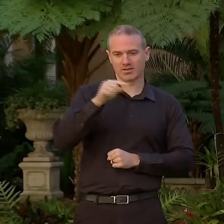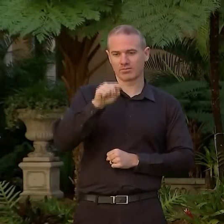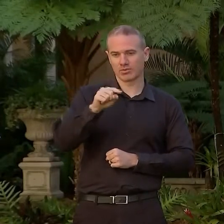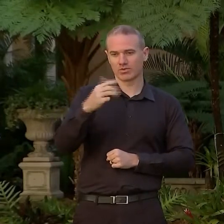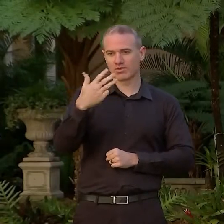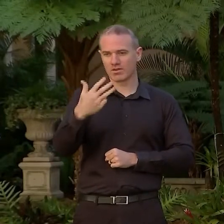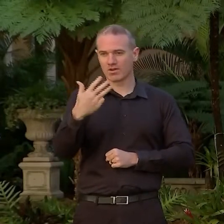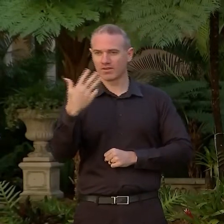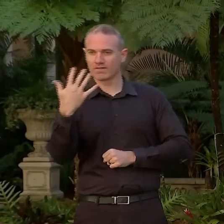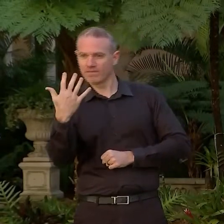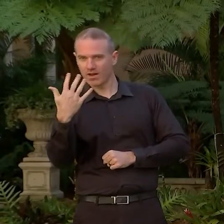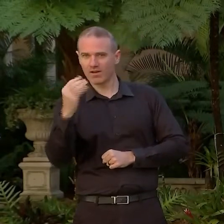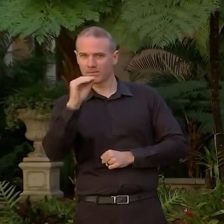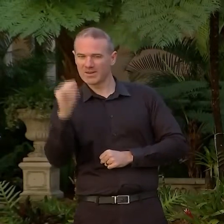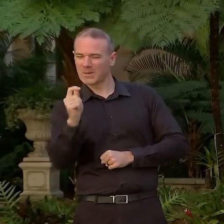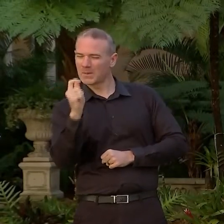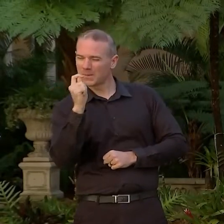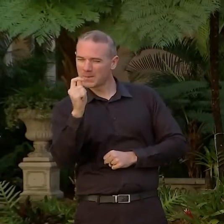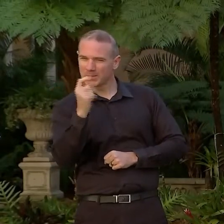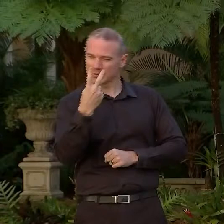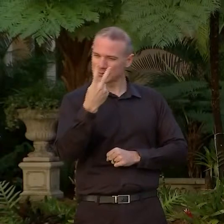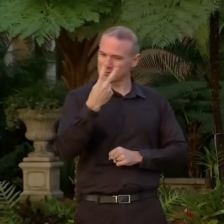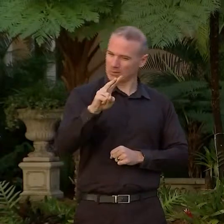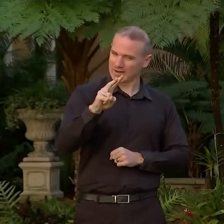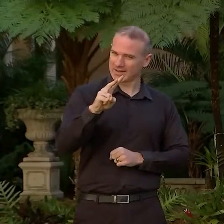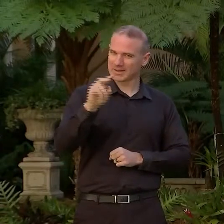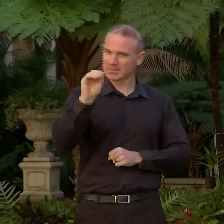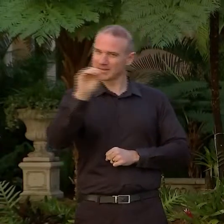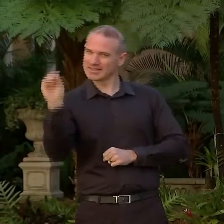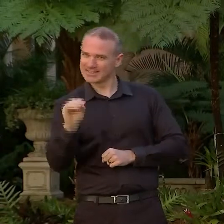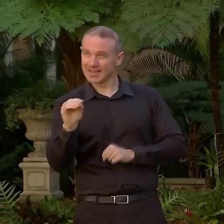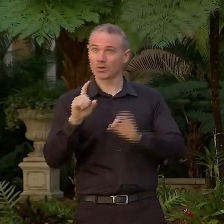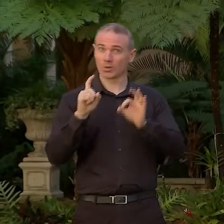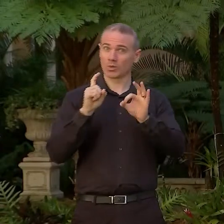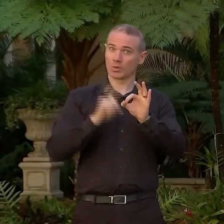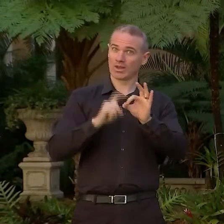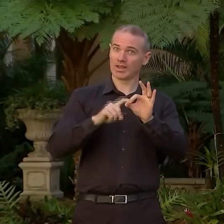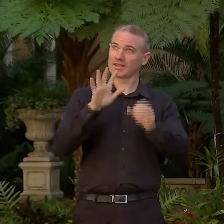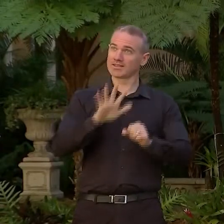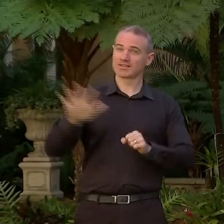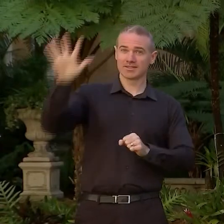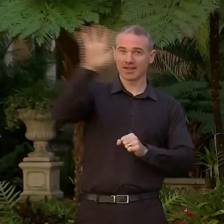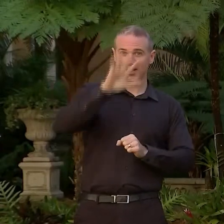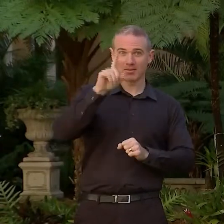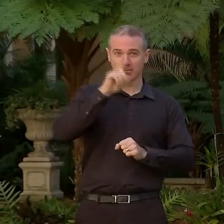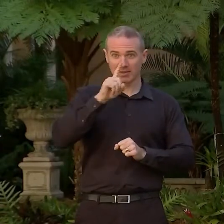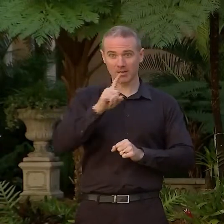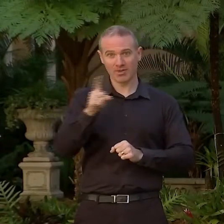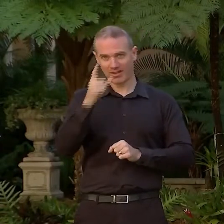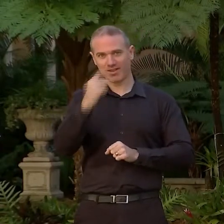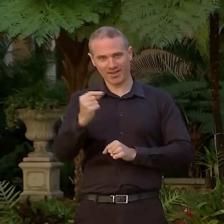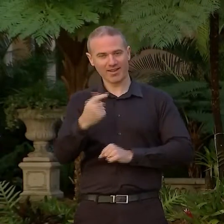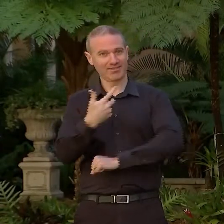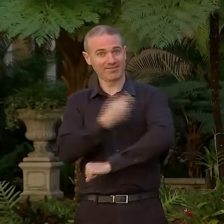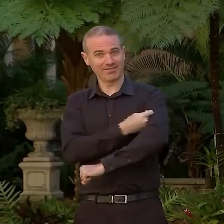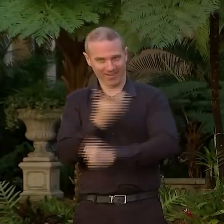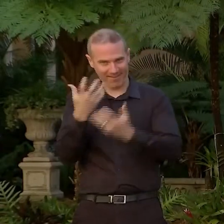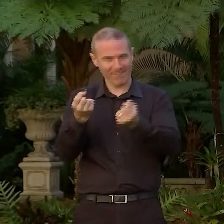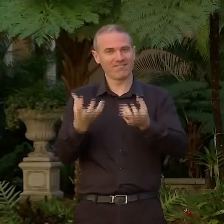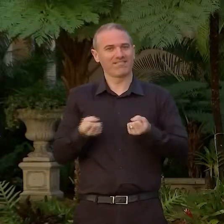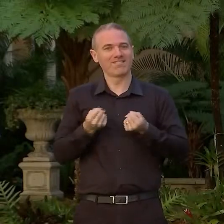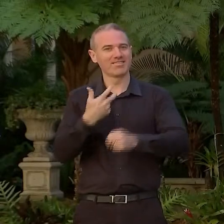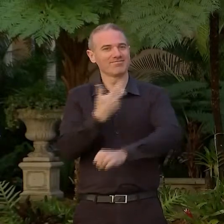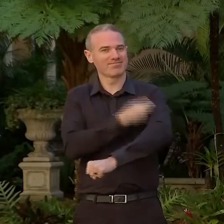19.95%. So we're almost at 20% of the Queensland population who are eligible to be fully vaccinated. That is